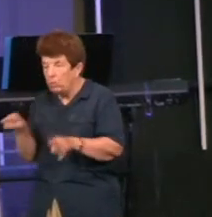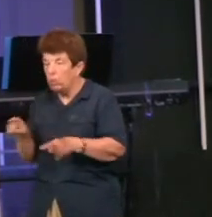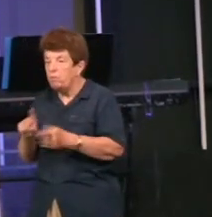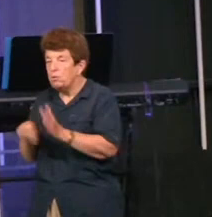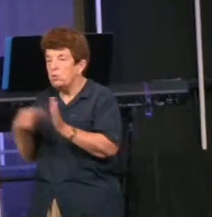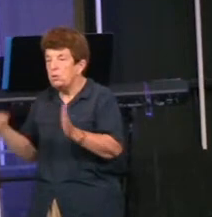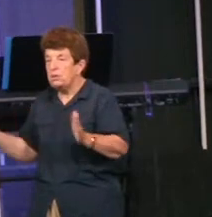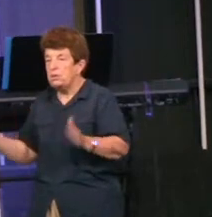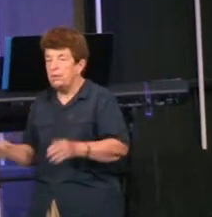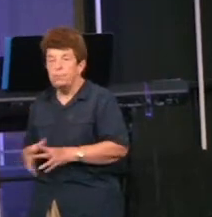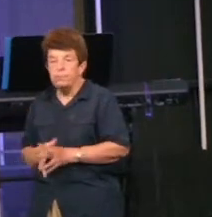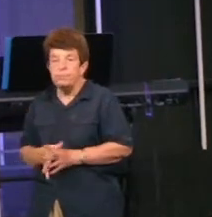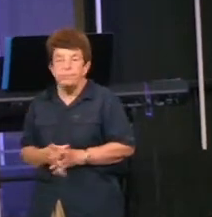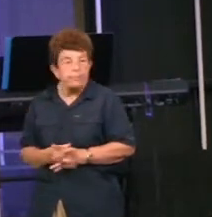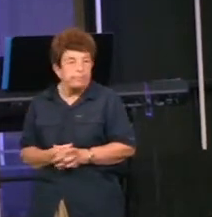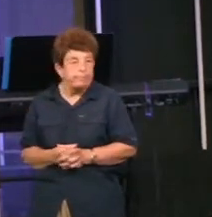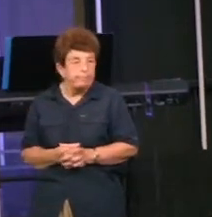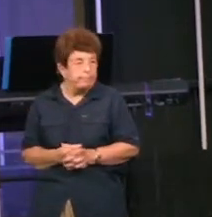eternally.